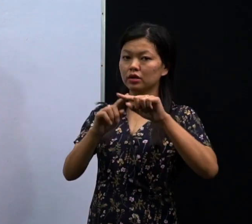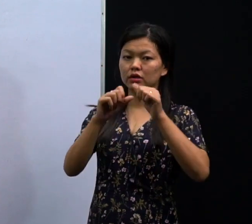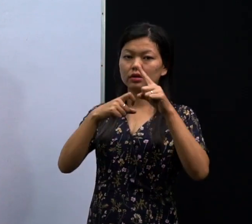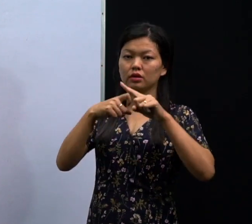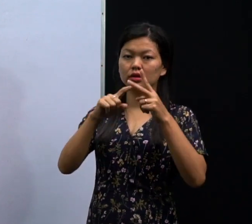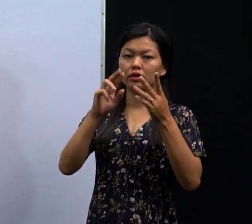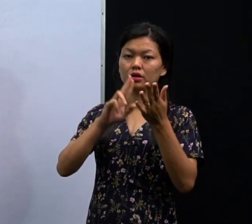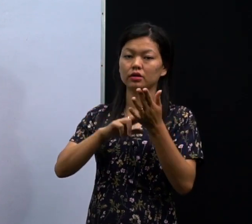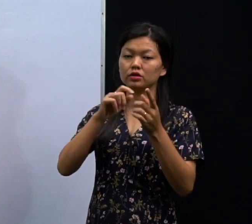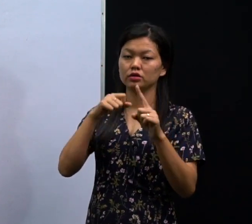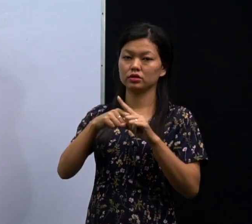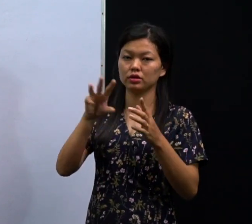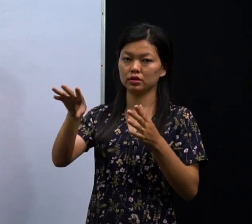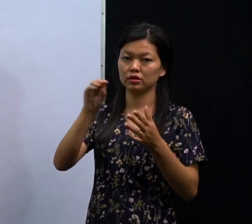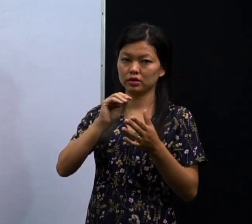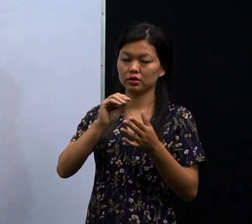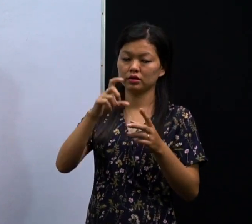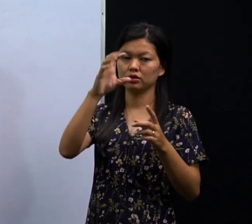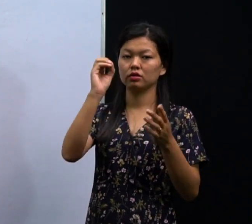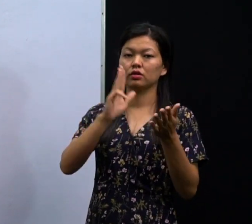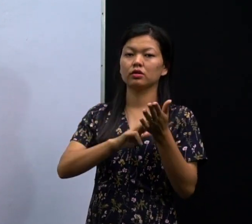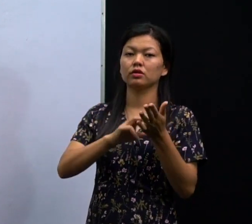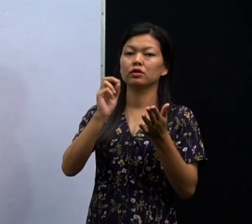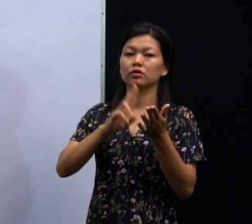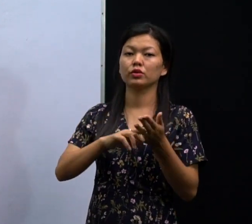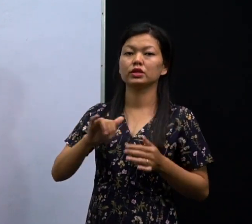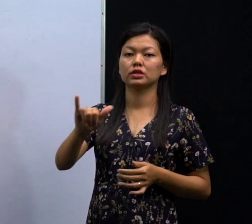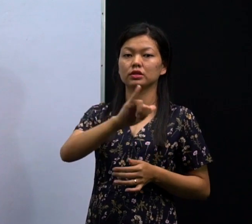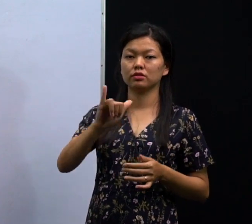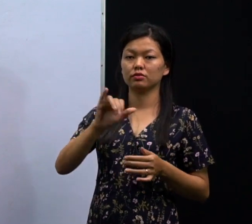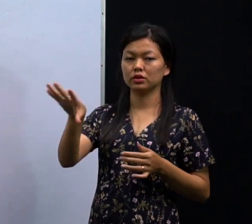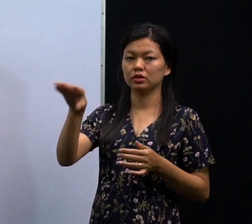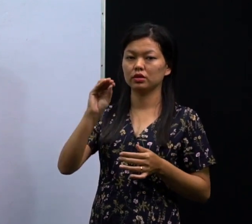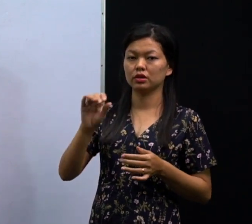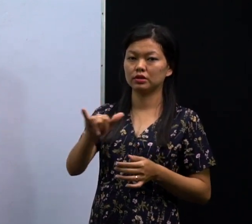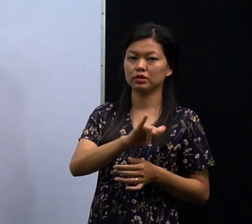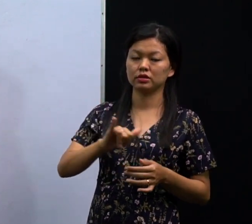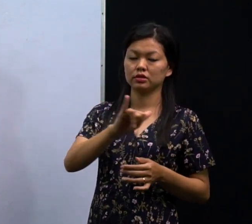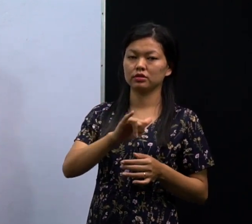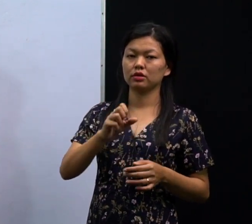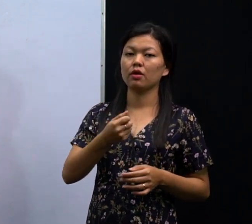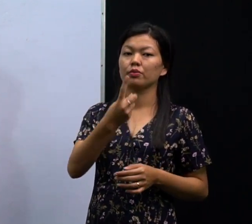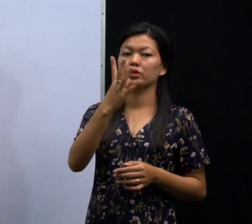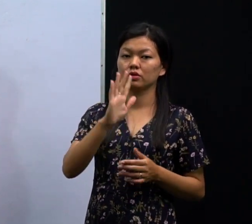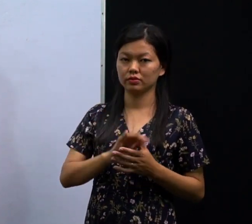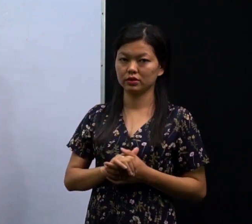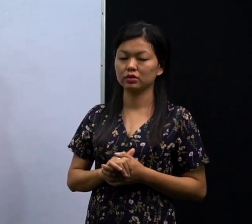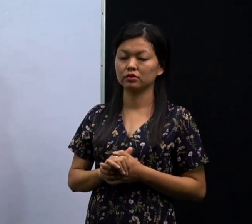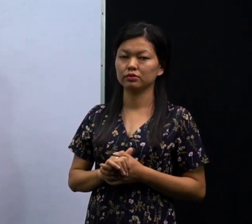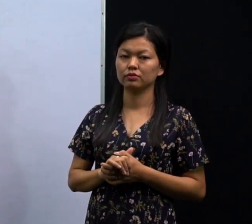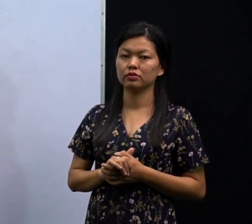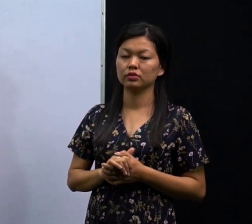Taking common. You know common? What is taking common? You have to take it out